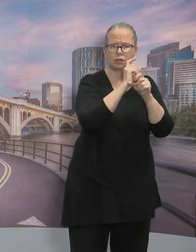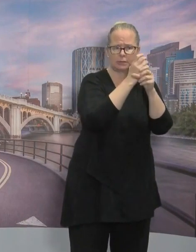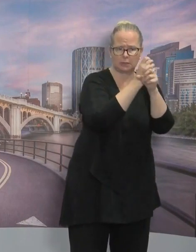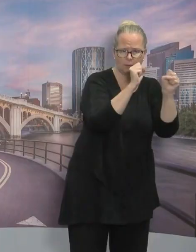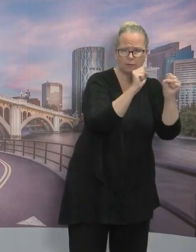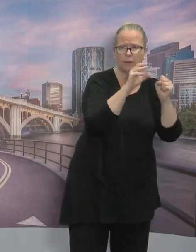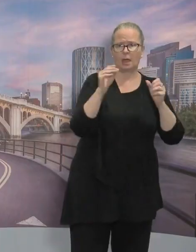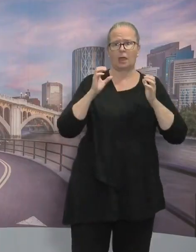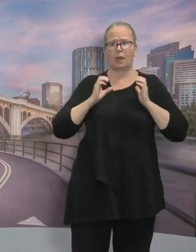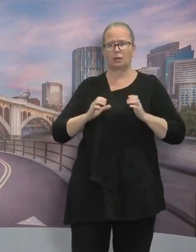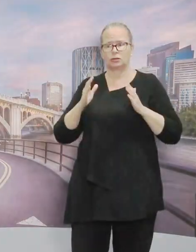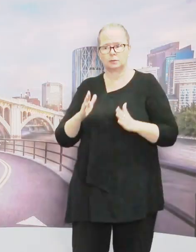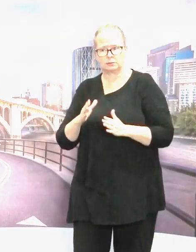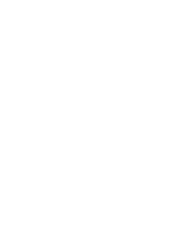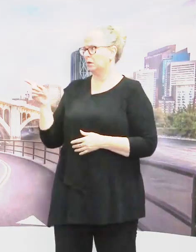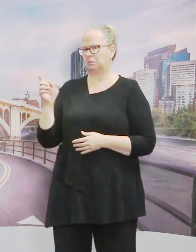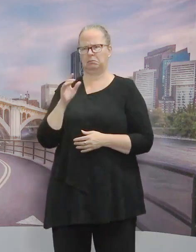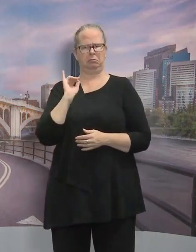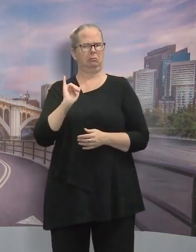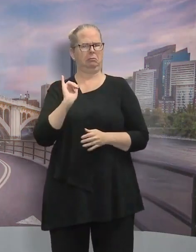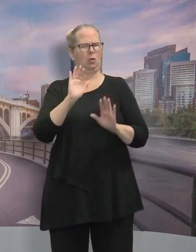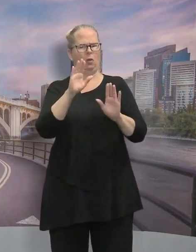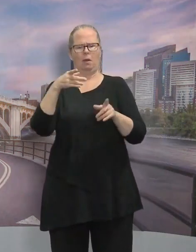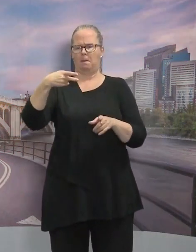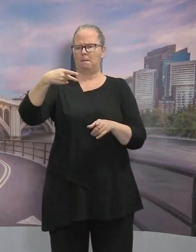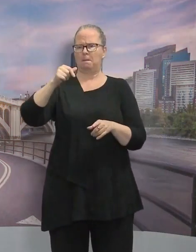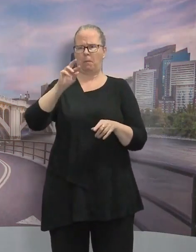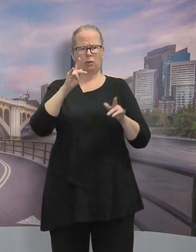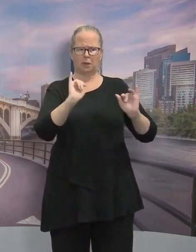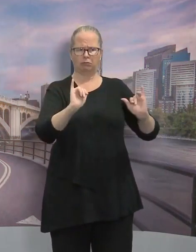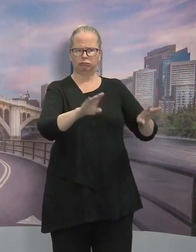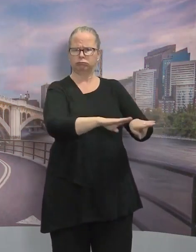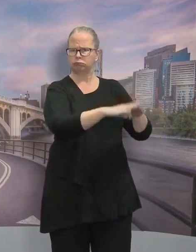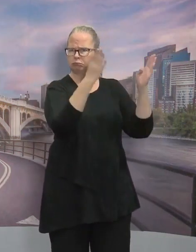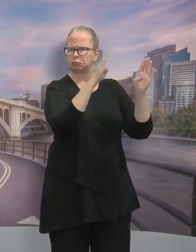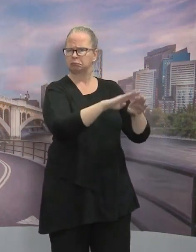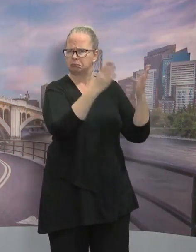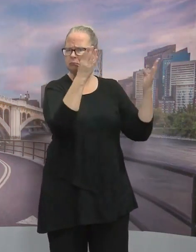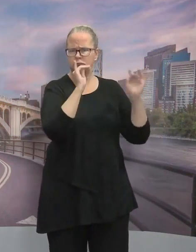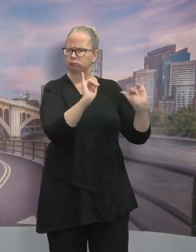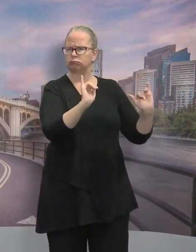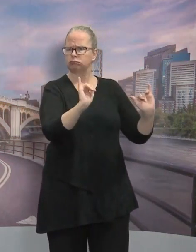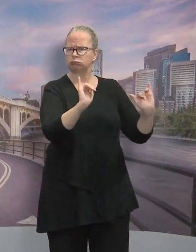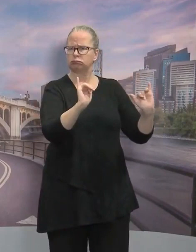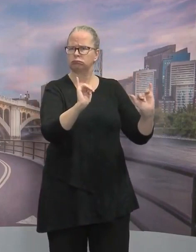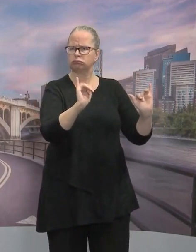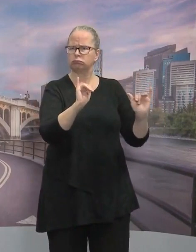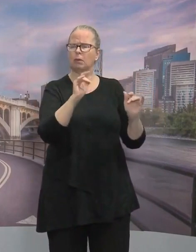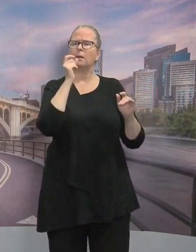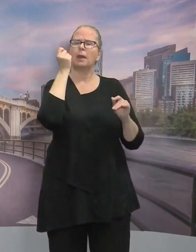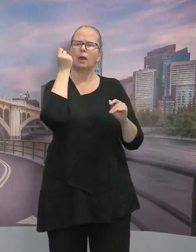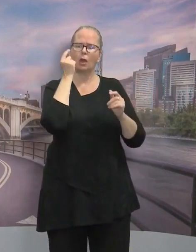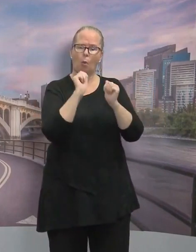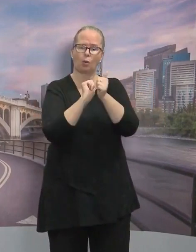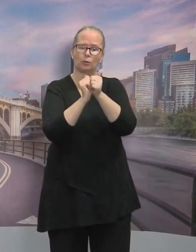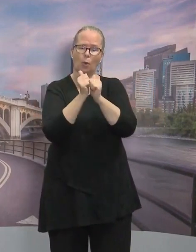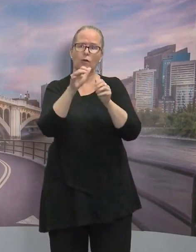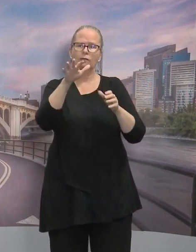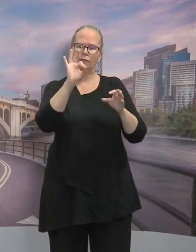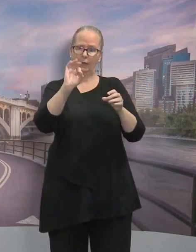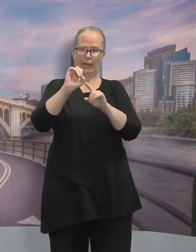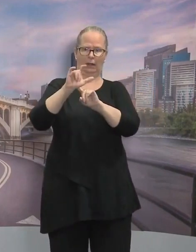businesses for the foreseeable future. We have kept parks and sport fields open, and we are allowing for more